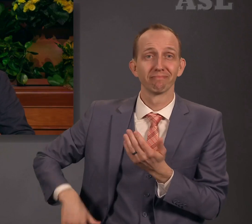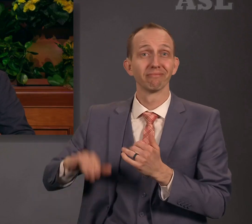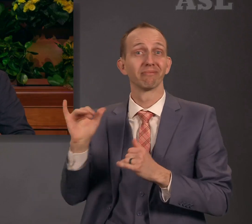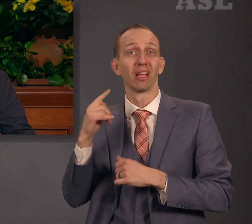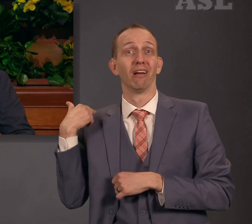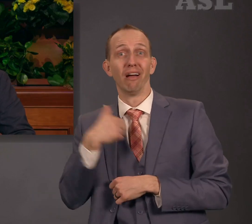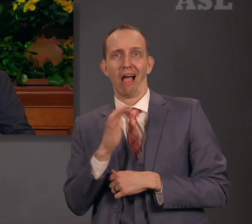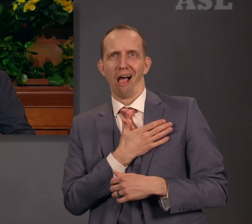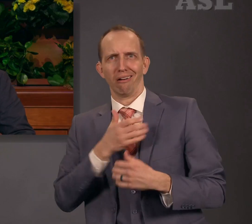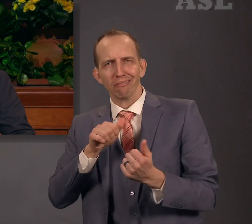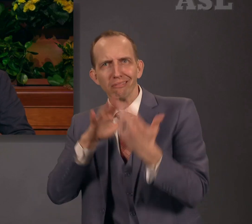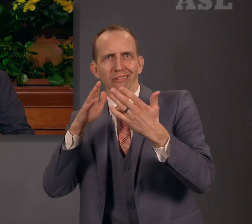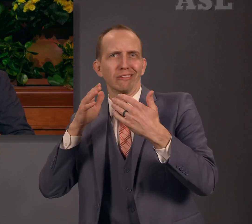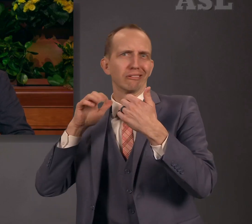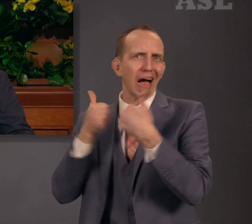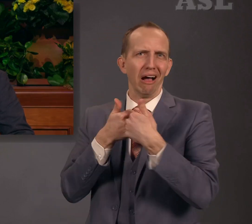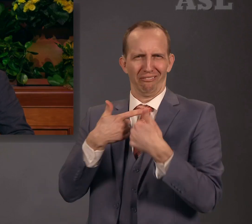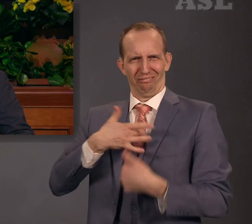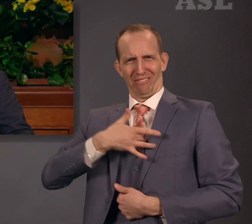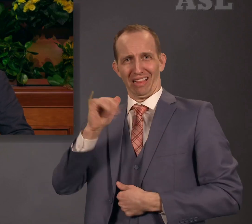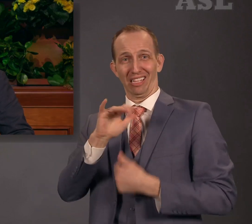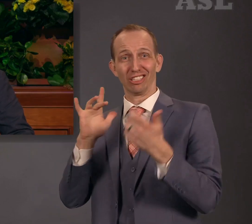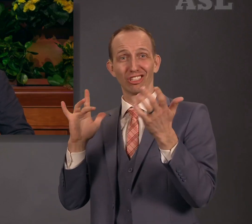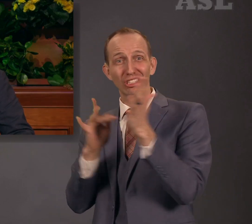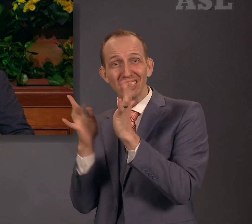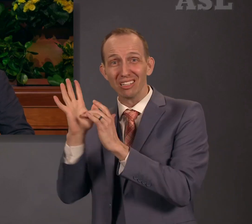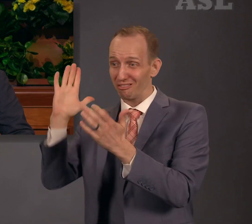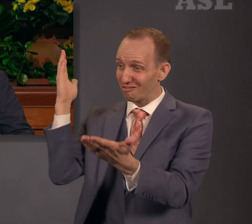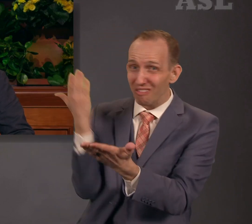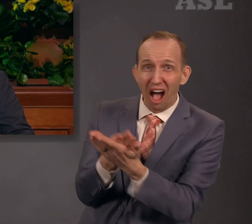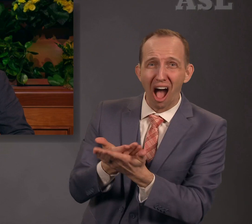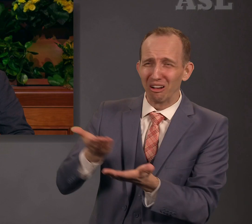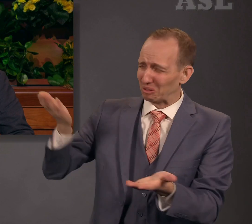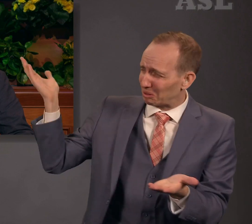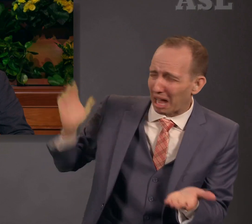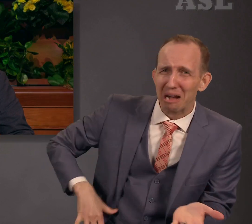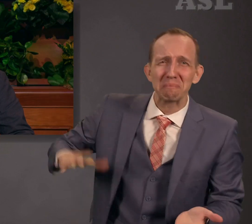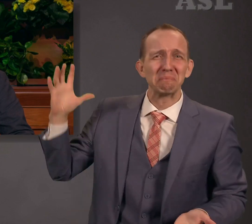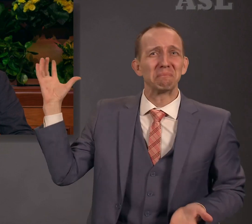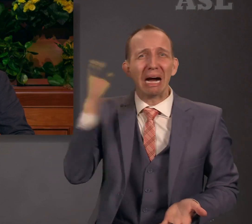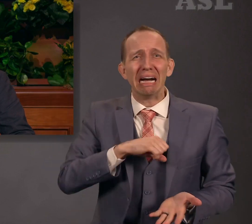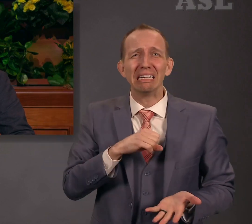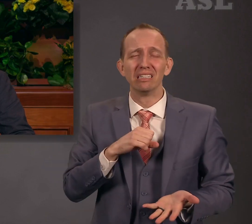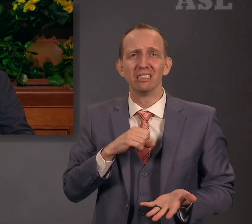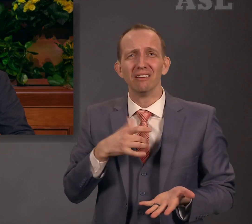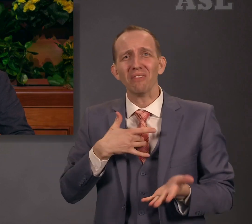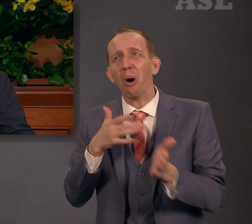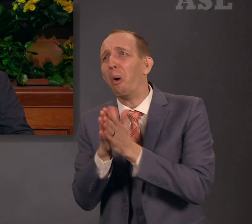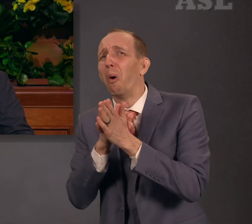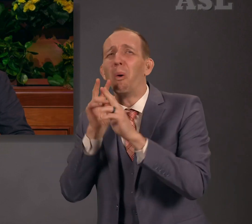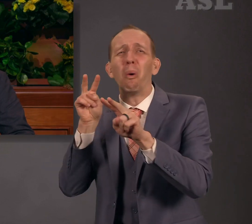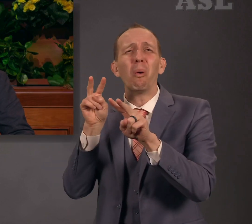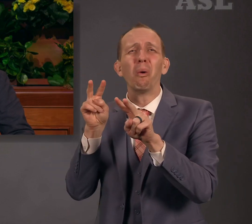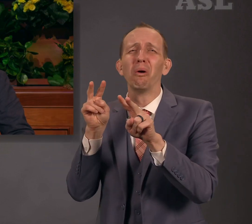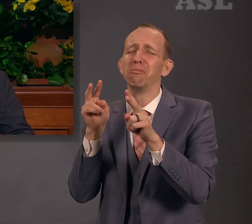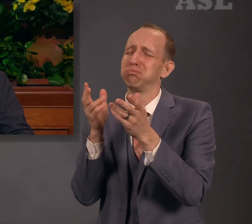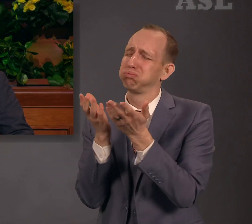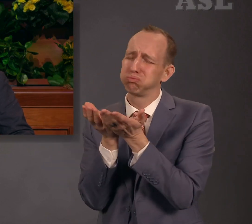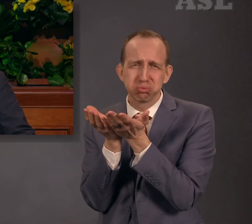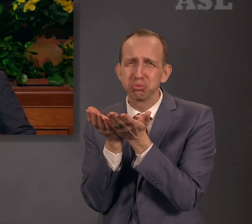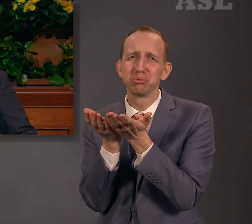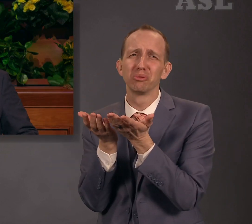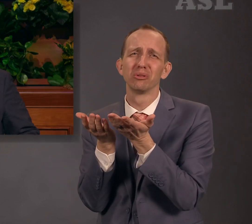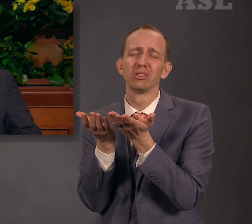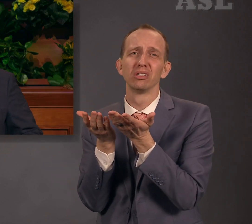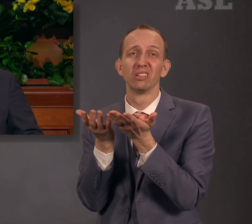during our own challenges, we might feel like Christ is too late, and our hope and faith might even feel challenged. My